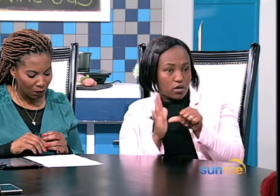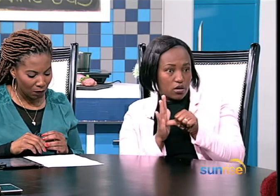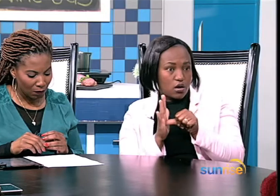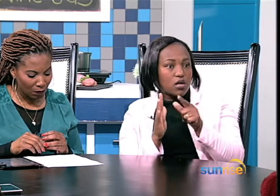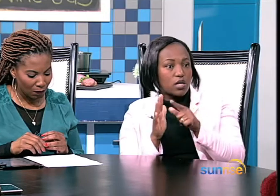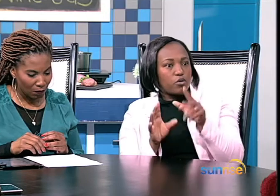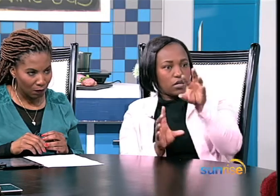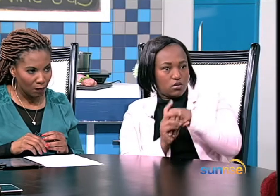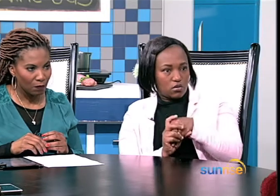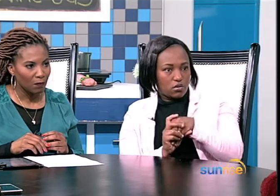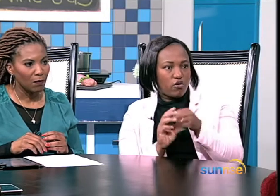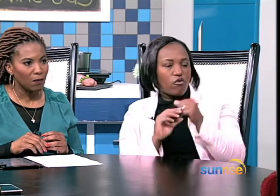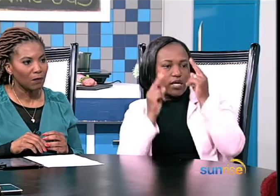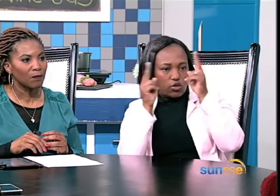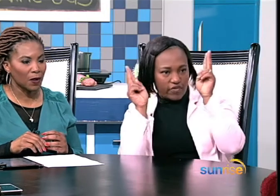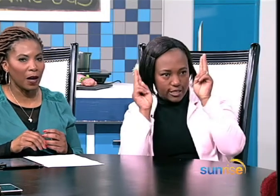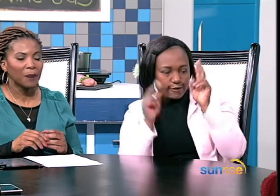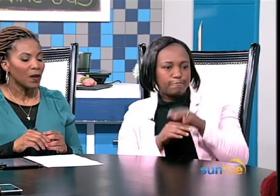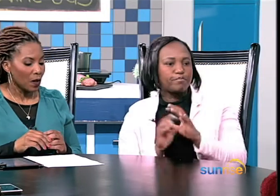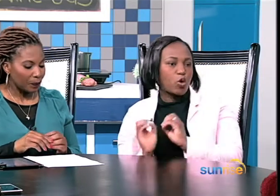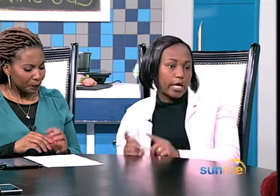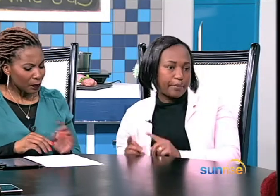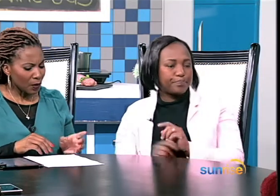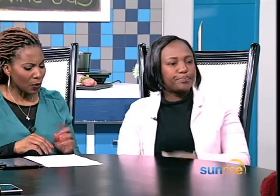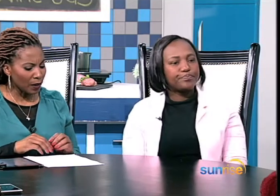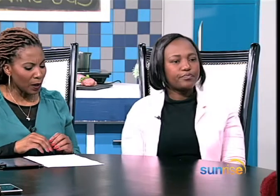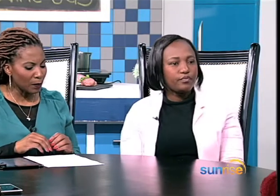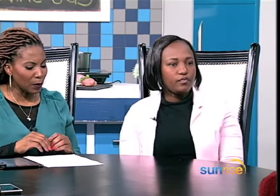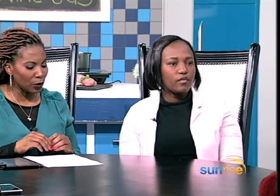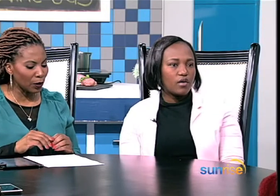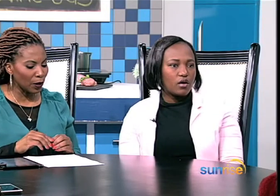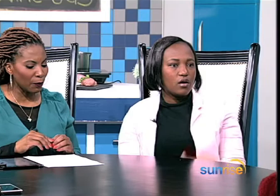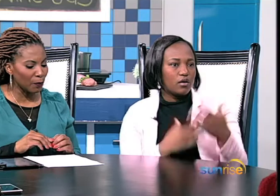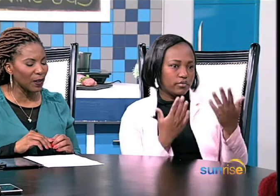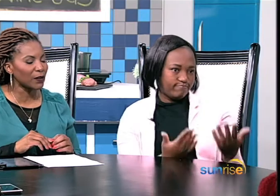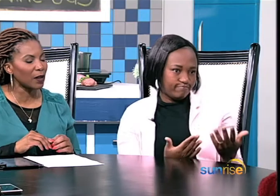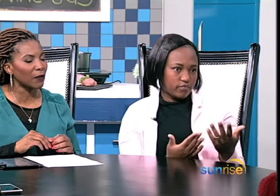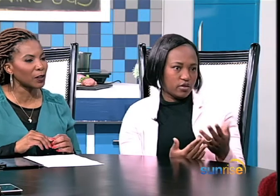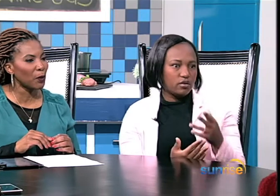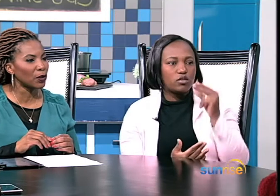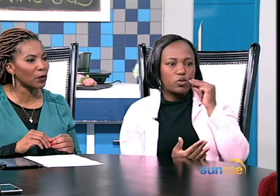inculcate at the universities. Okay. All right, Judith, from Deaf South Africa's point of